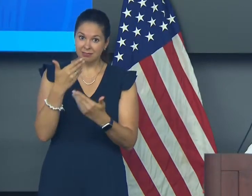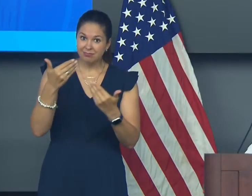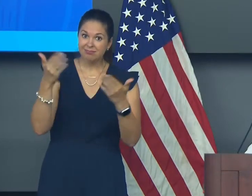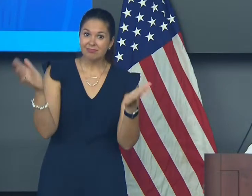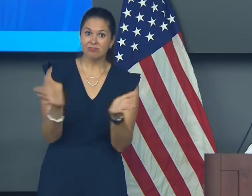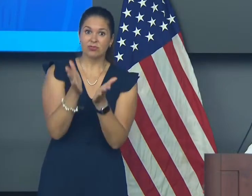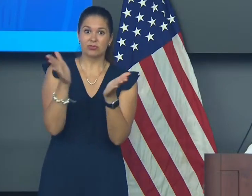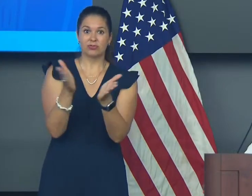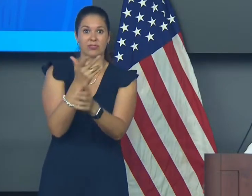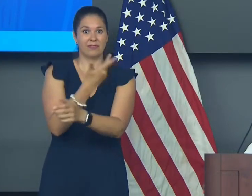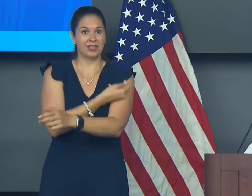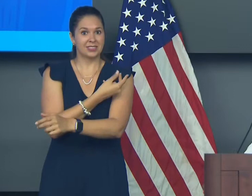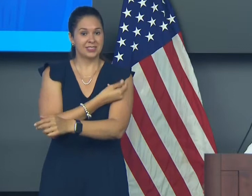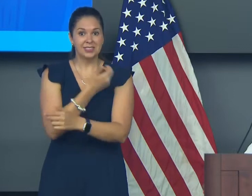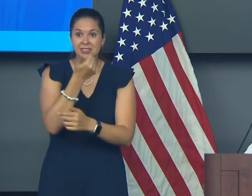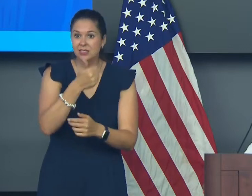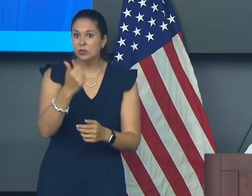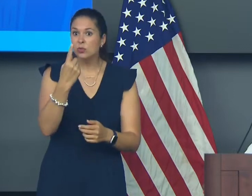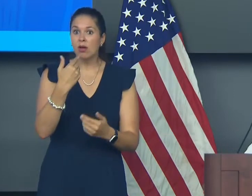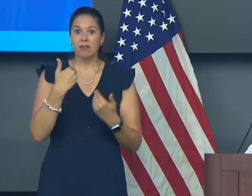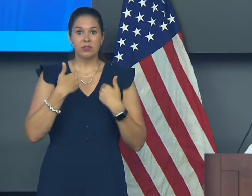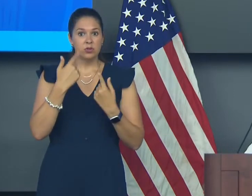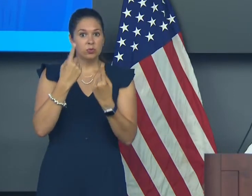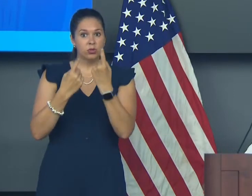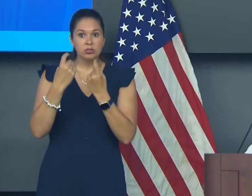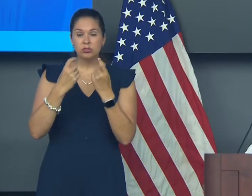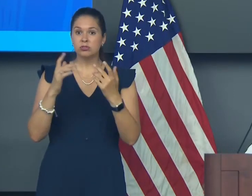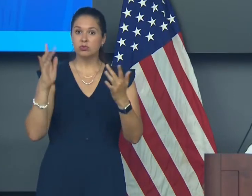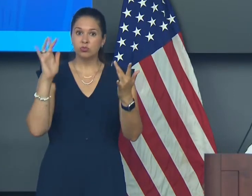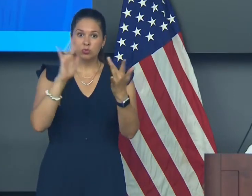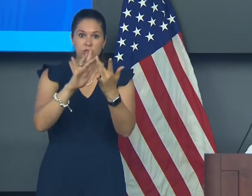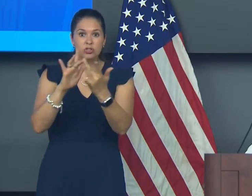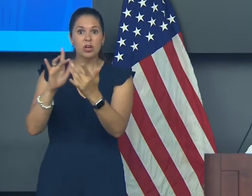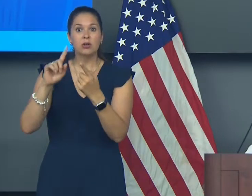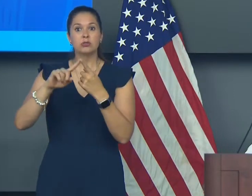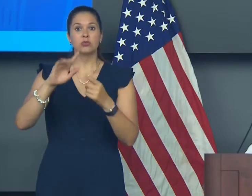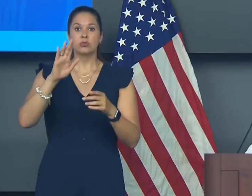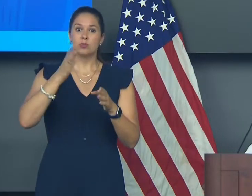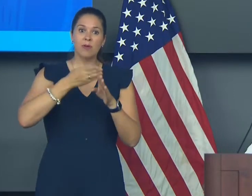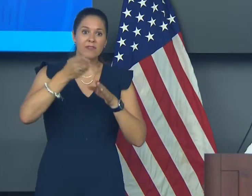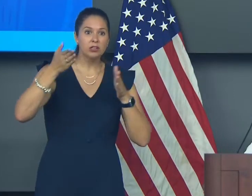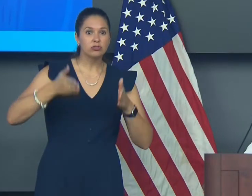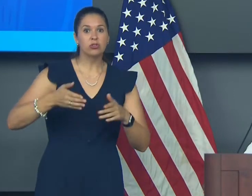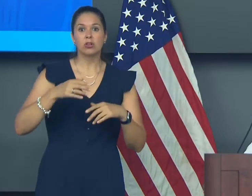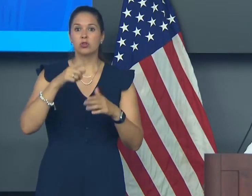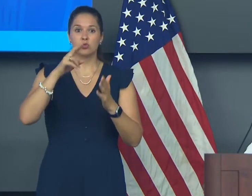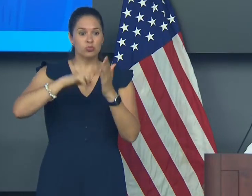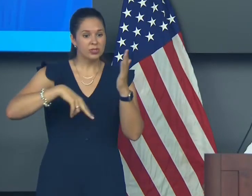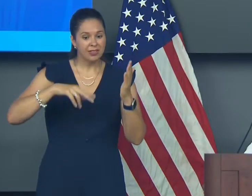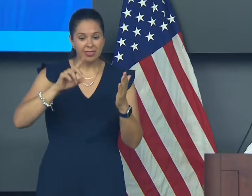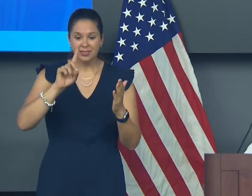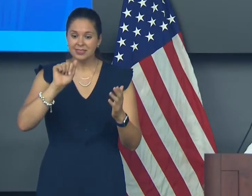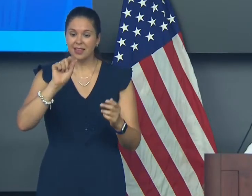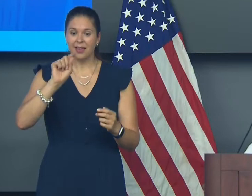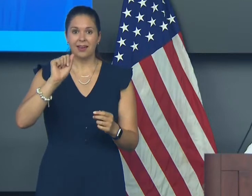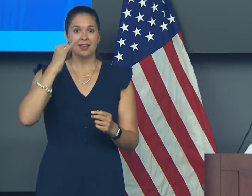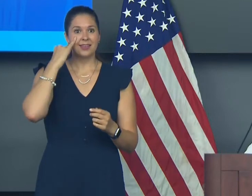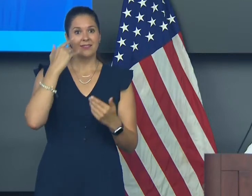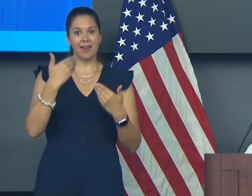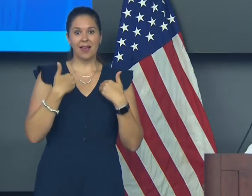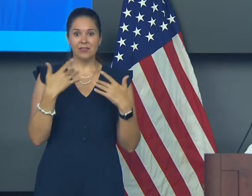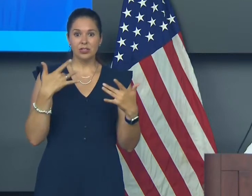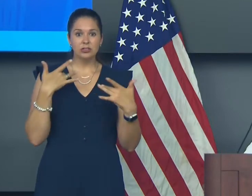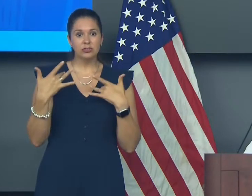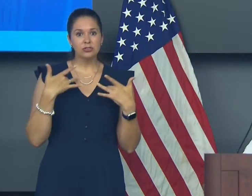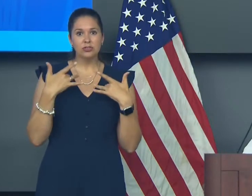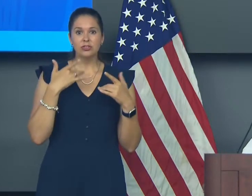and encourage anyone who has any questions to reach out to the professionals, to read the data when you have concerns